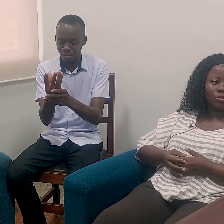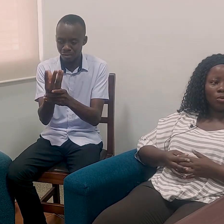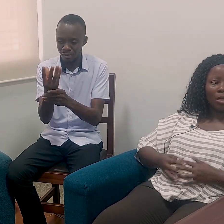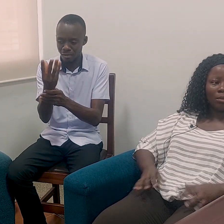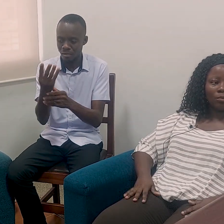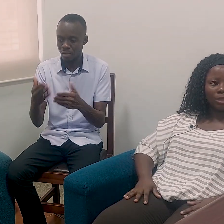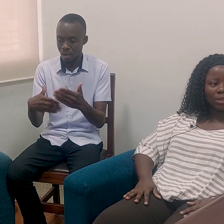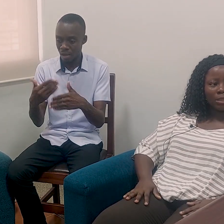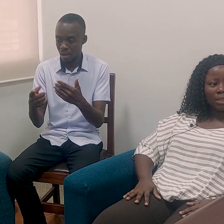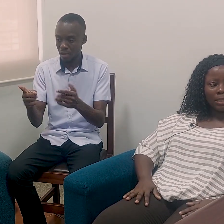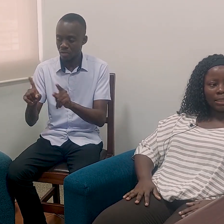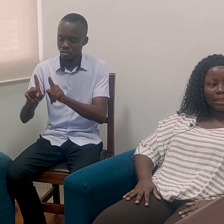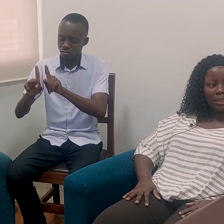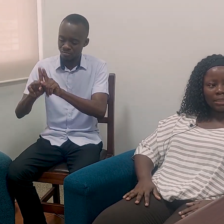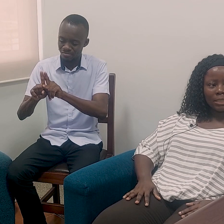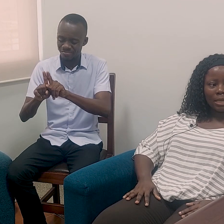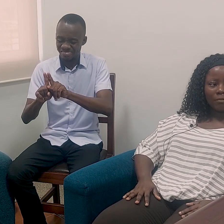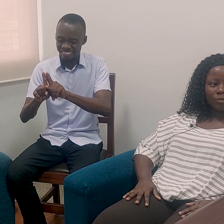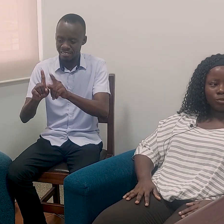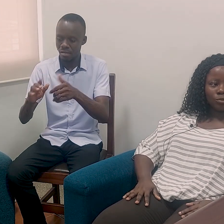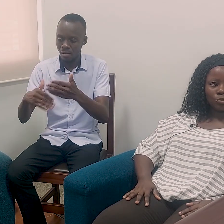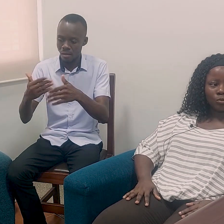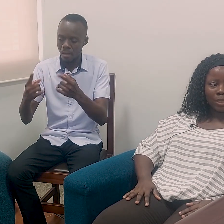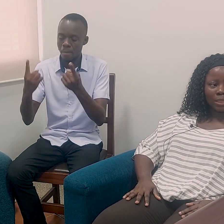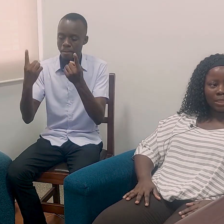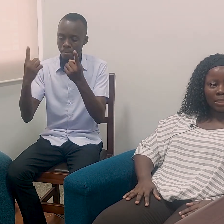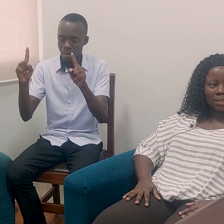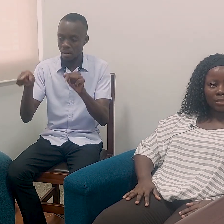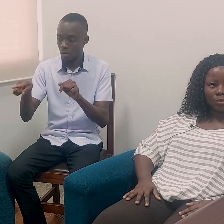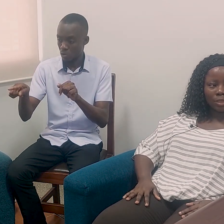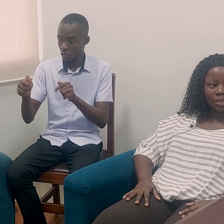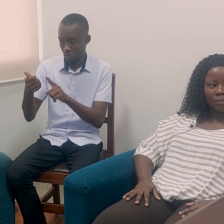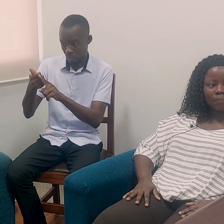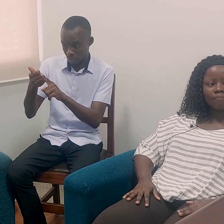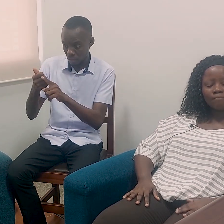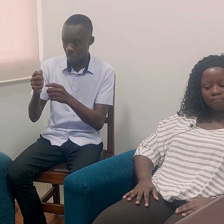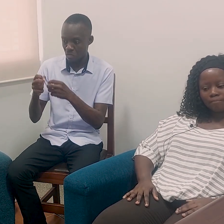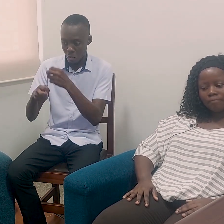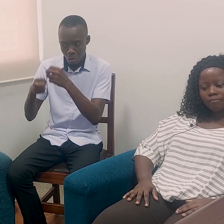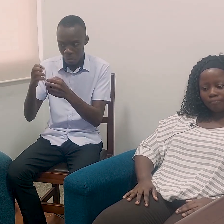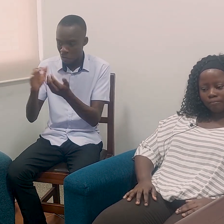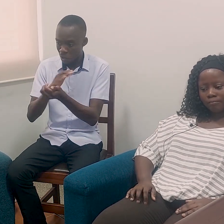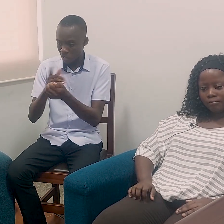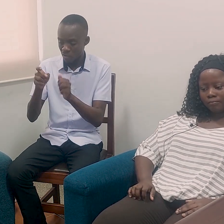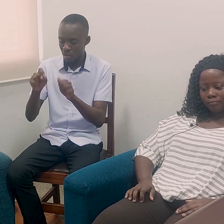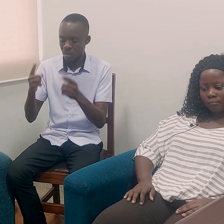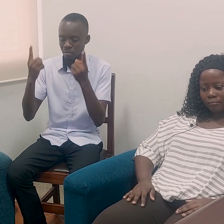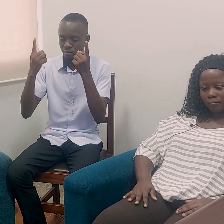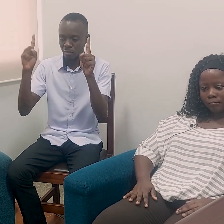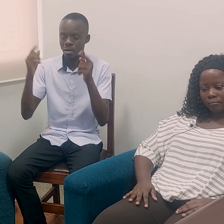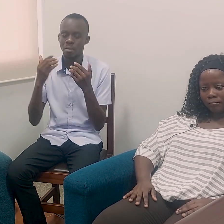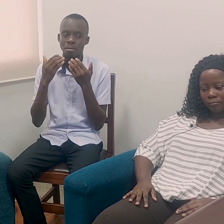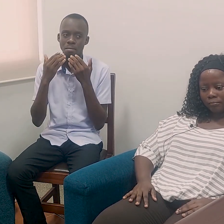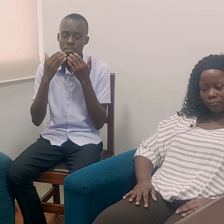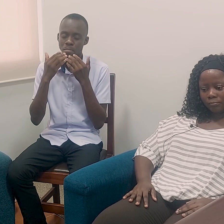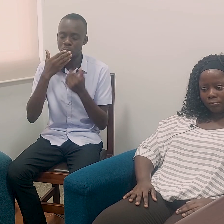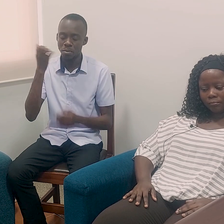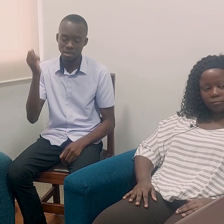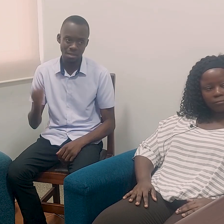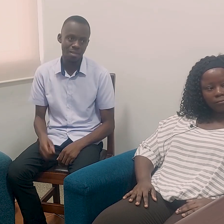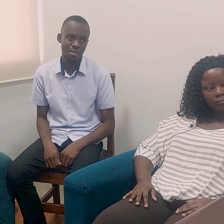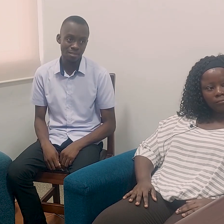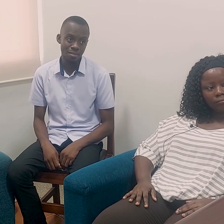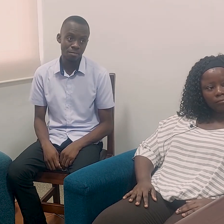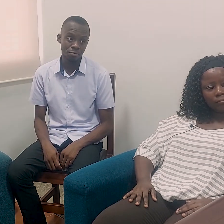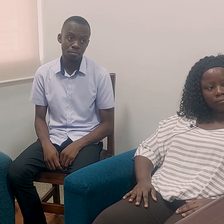able to go along with the things they have to do to better their situation. Thank you so much. So we've established that